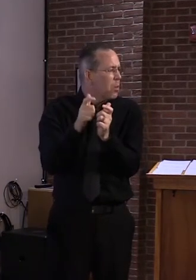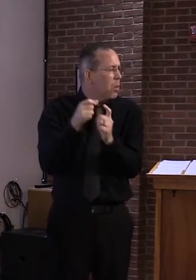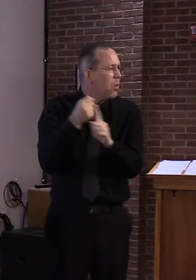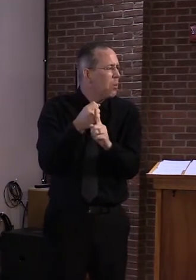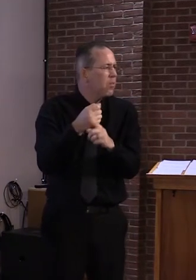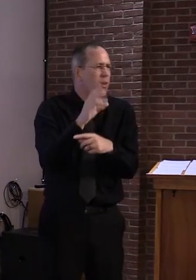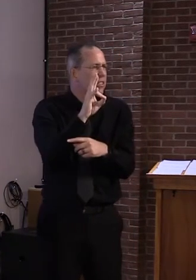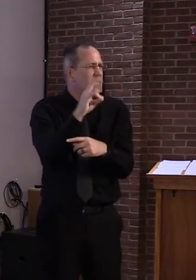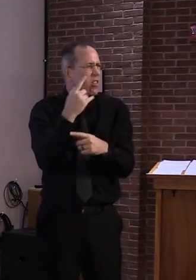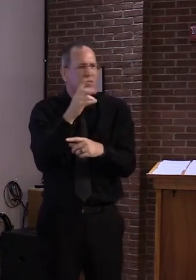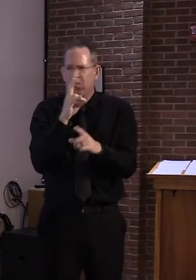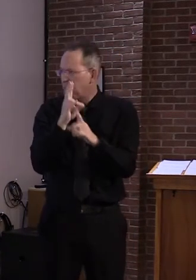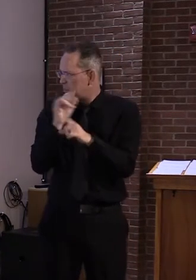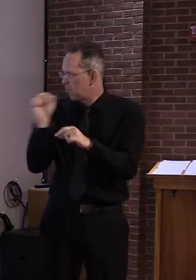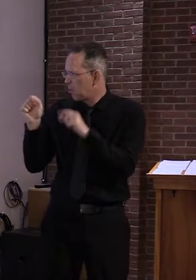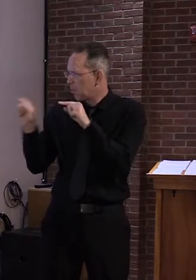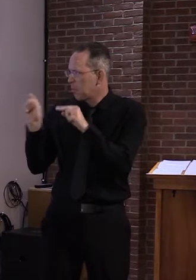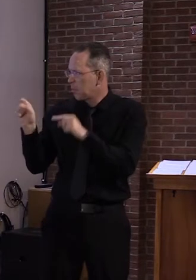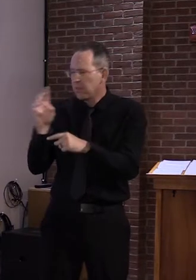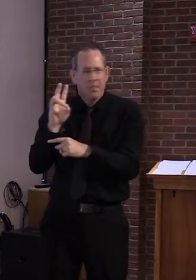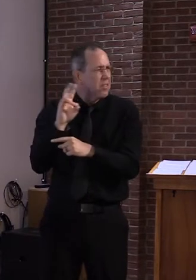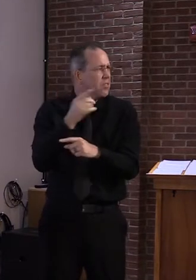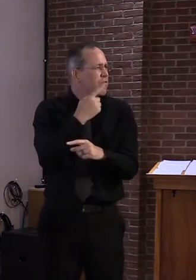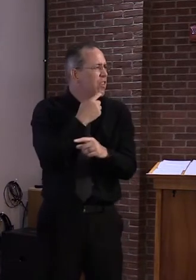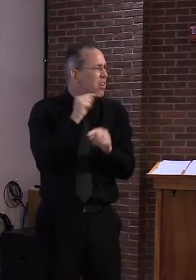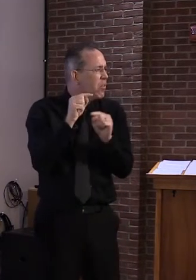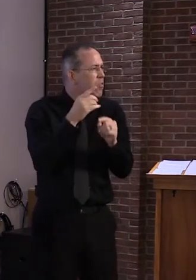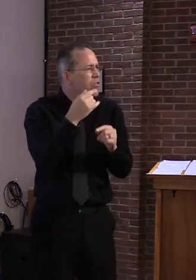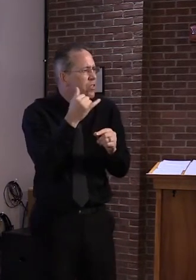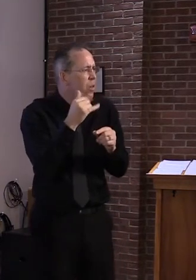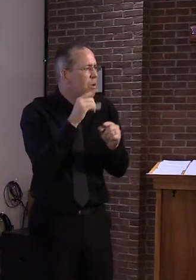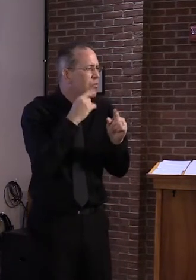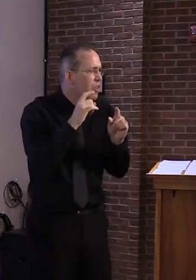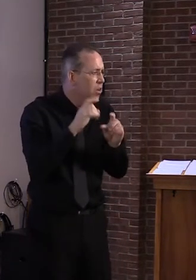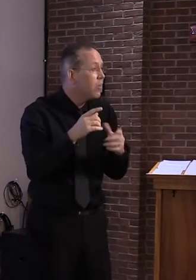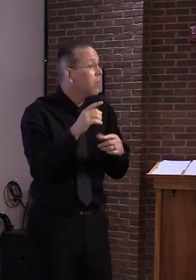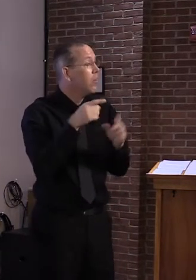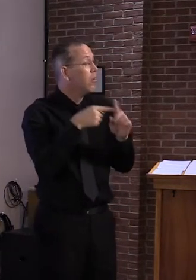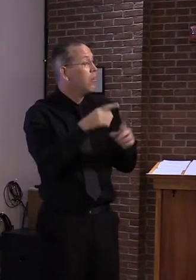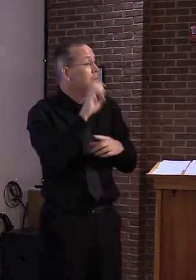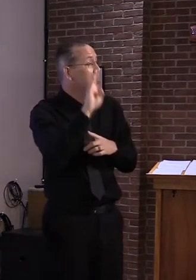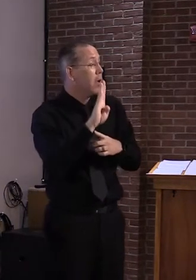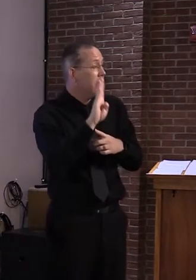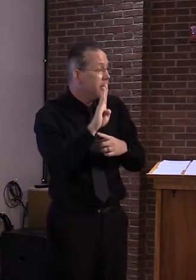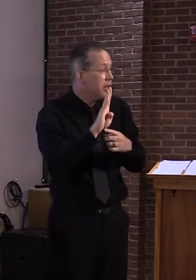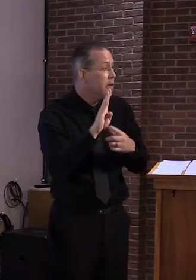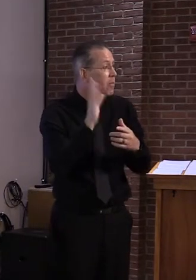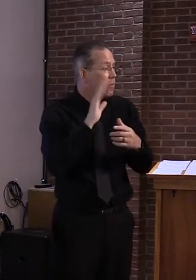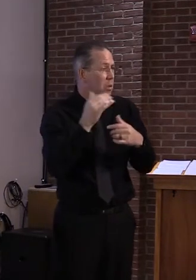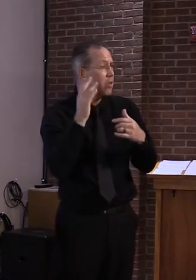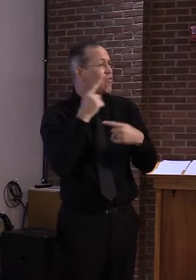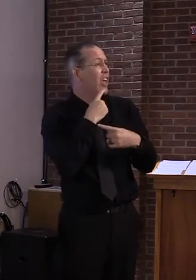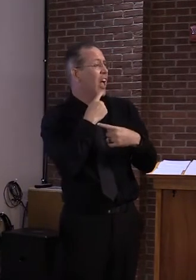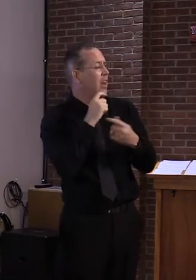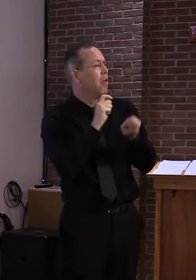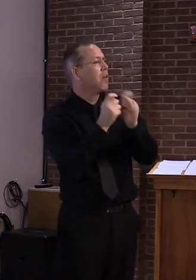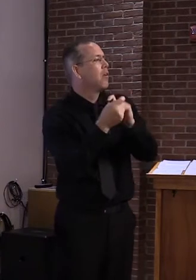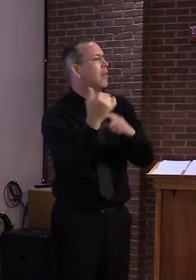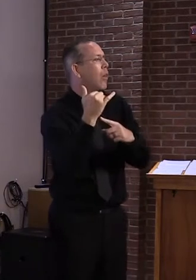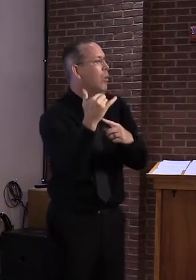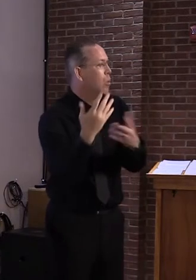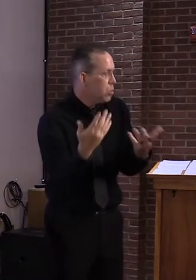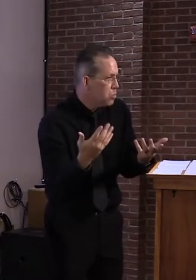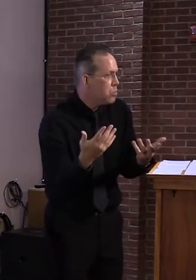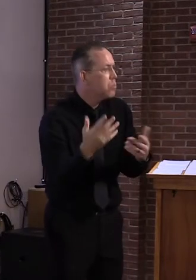both New York City and Boston metro areas. So we anticipate seeing continued improvement over the weeks ahead